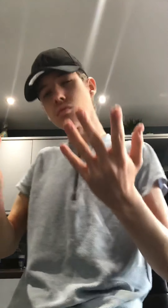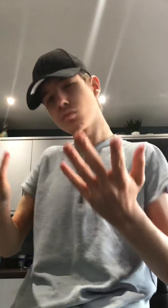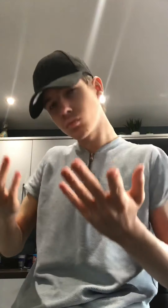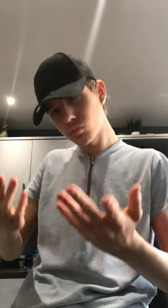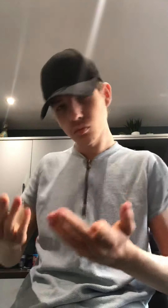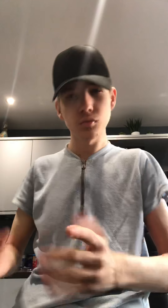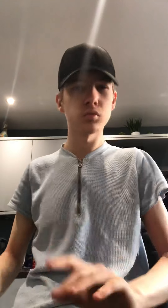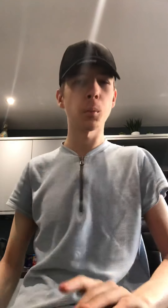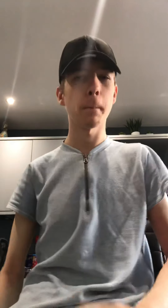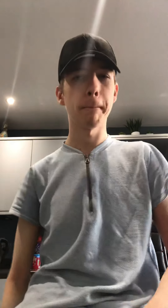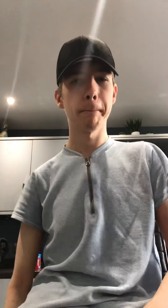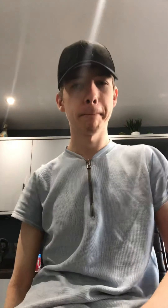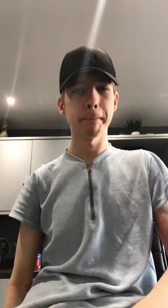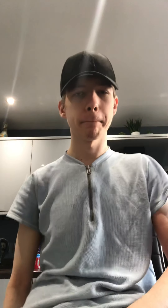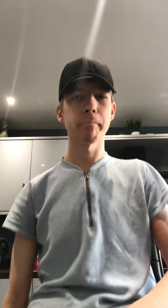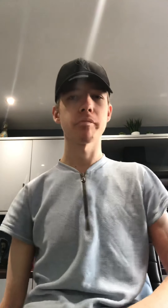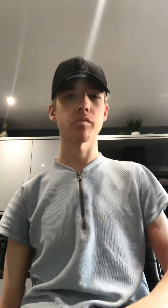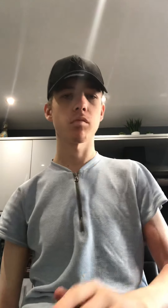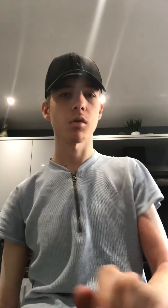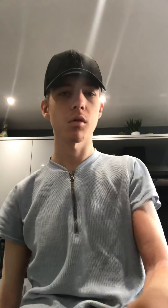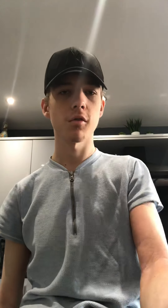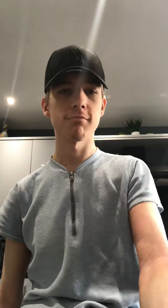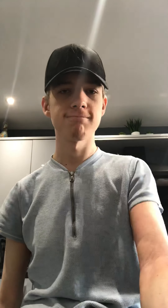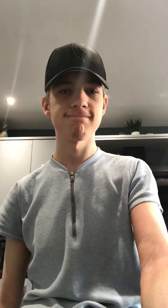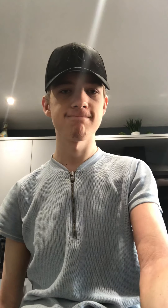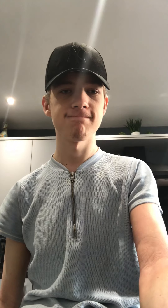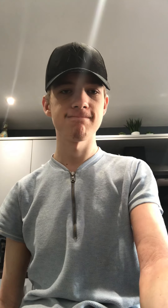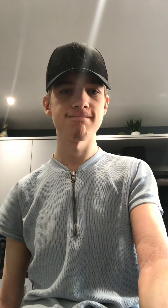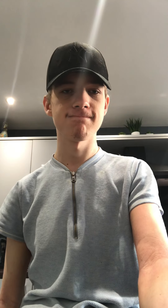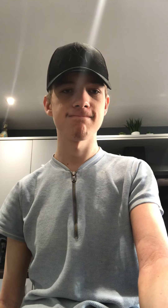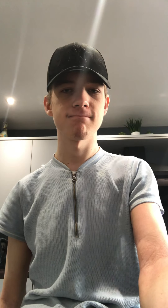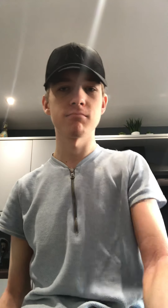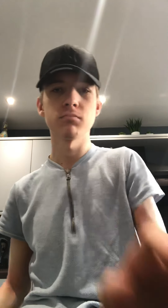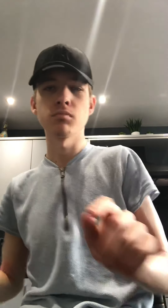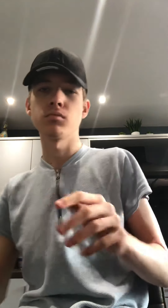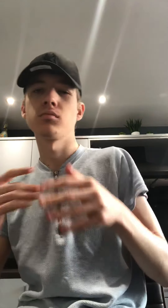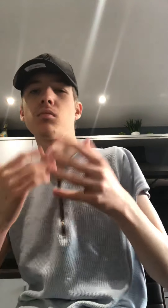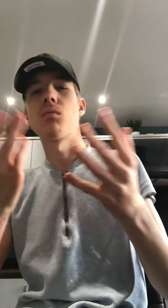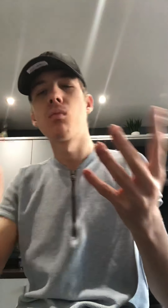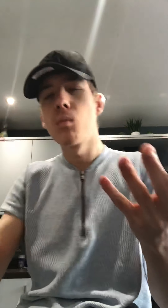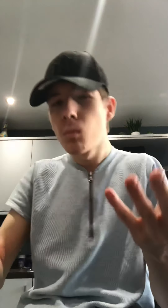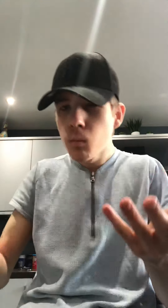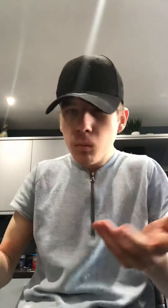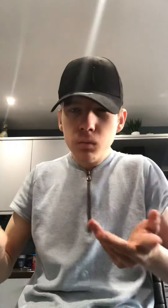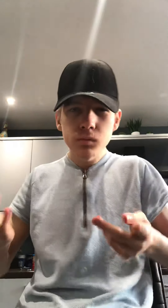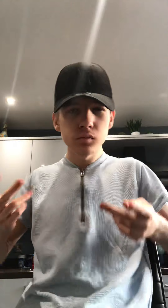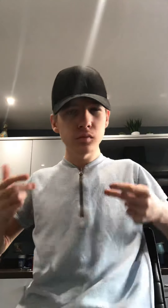on. Once